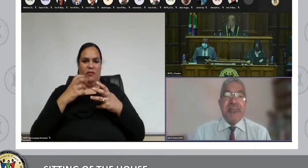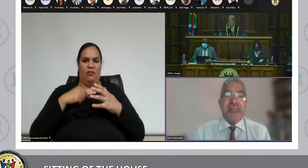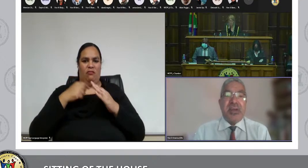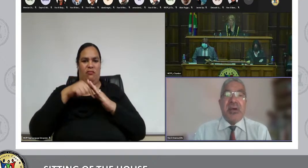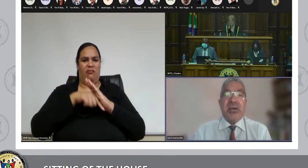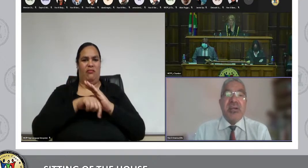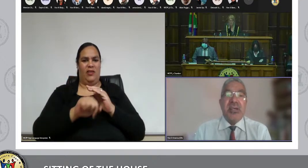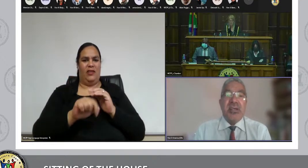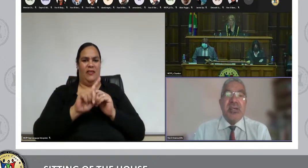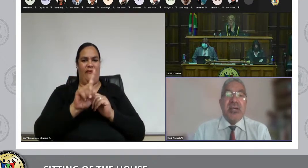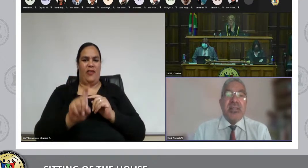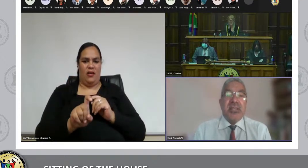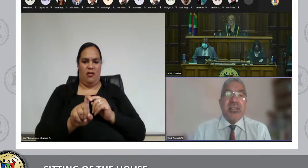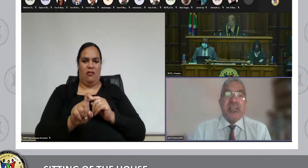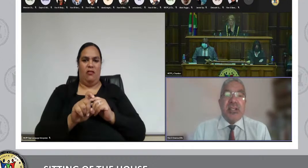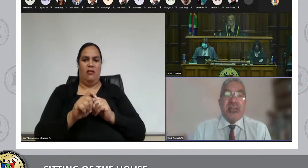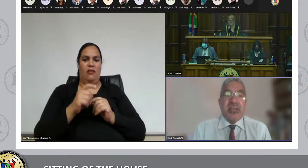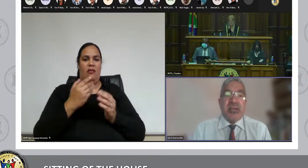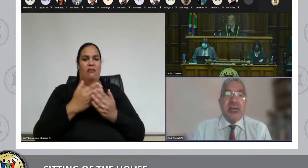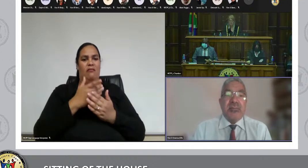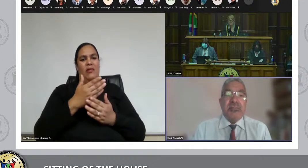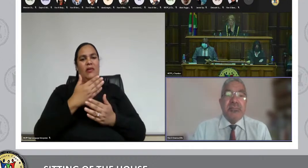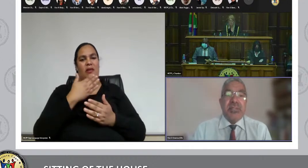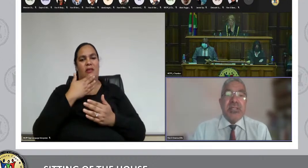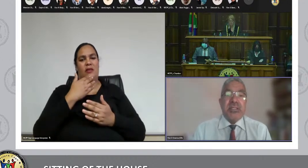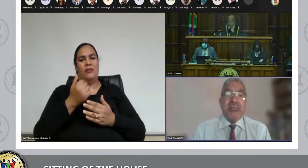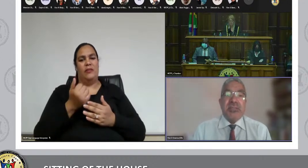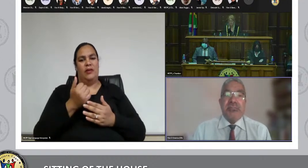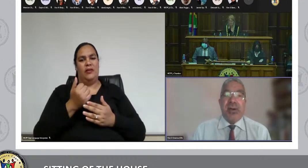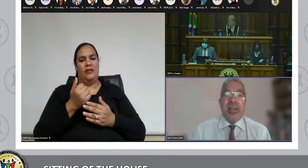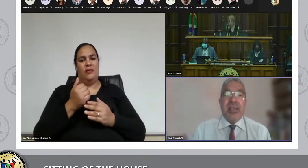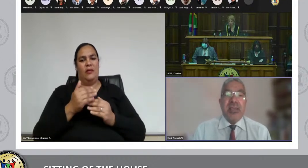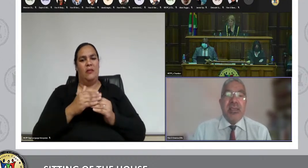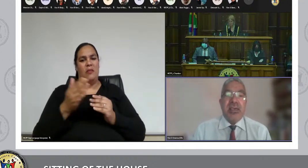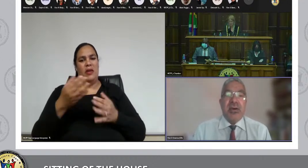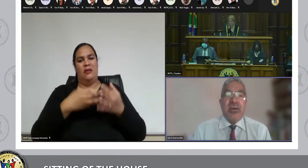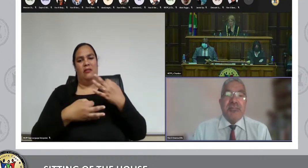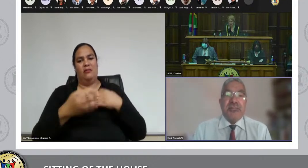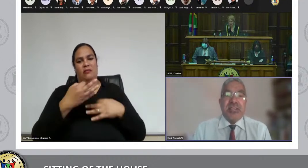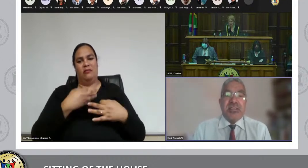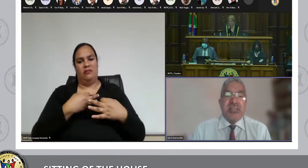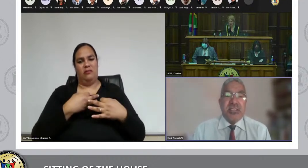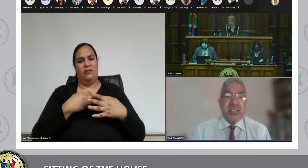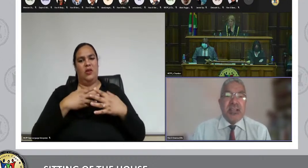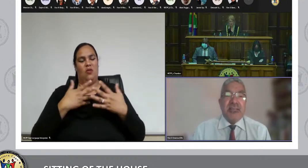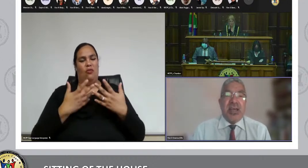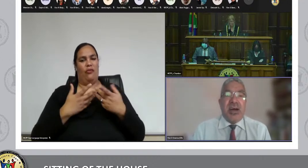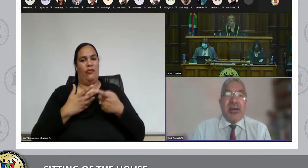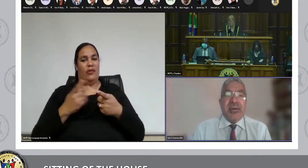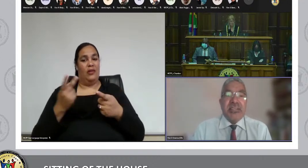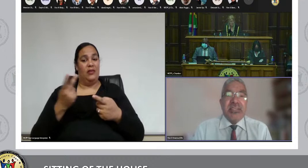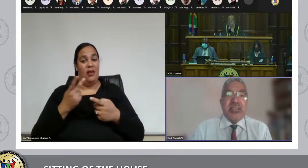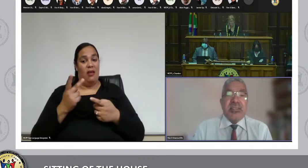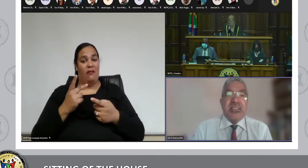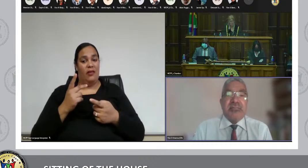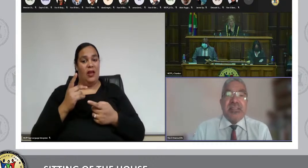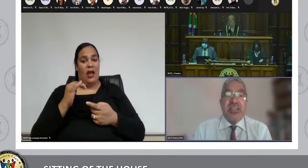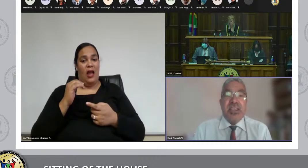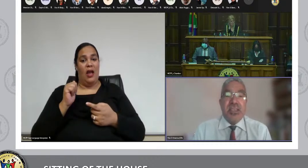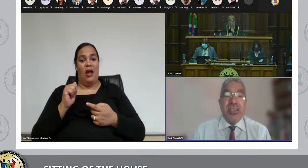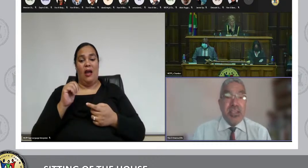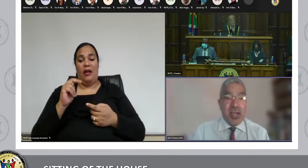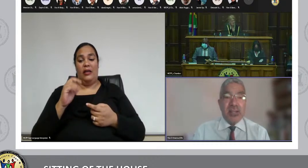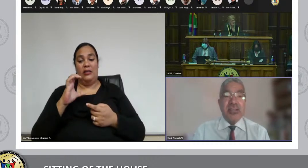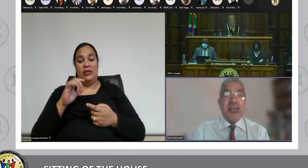van hierdie vraag. Kan u dalk meedeel met my of dit dieselfde ANC is